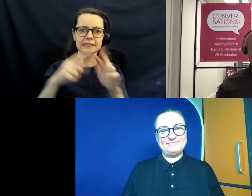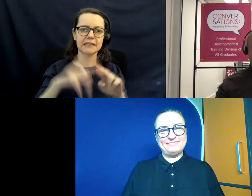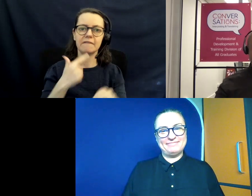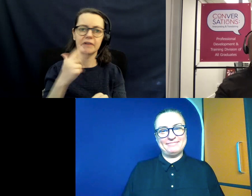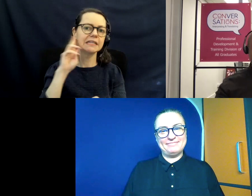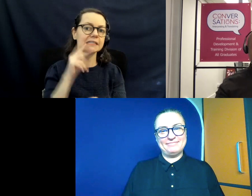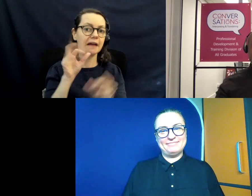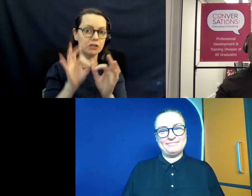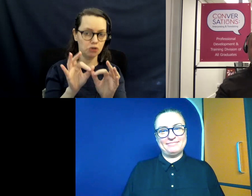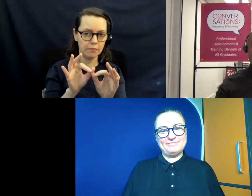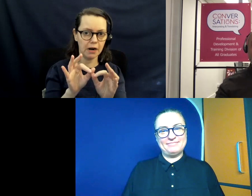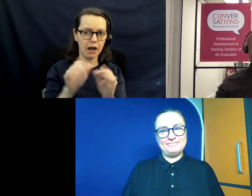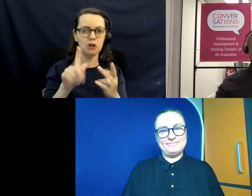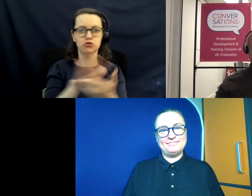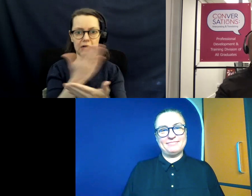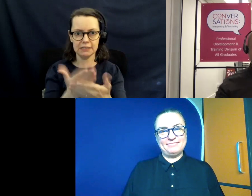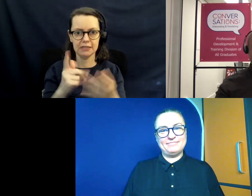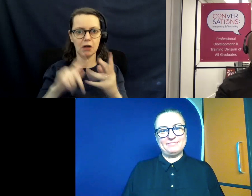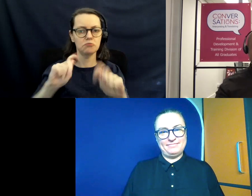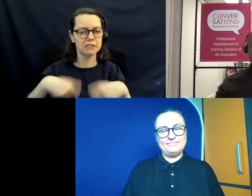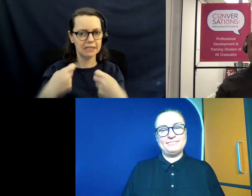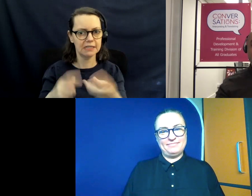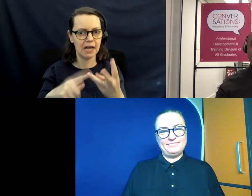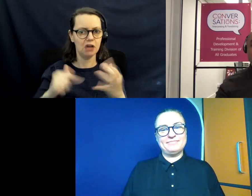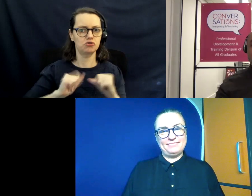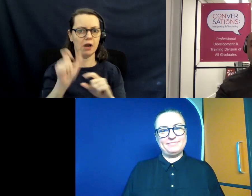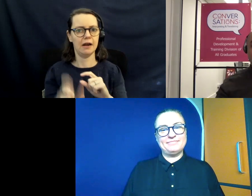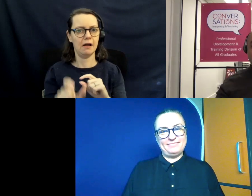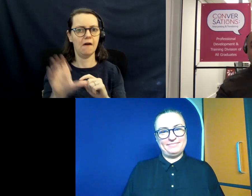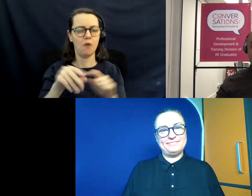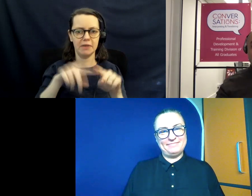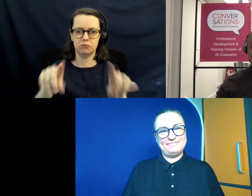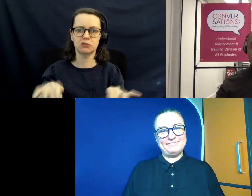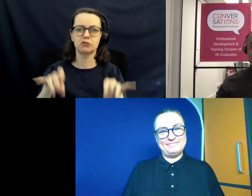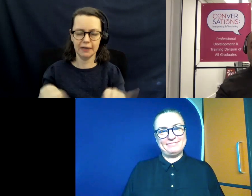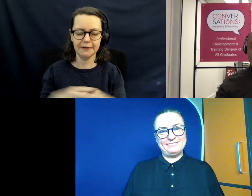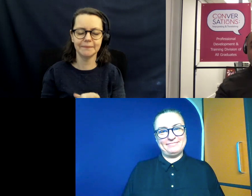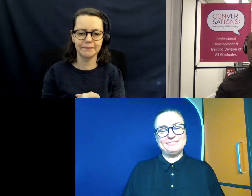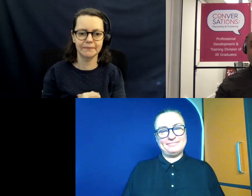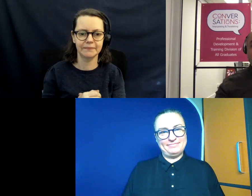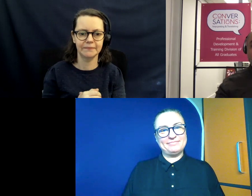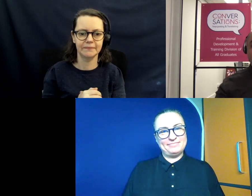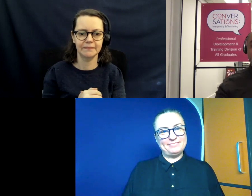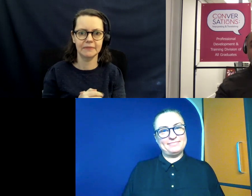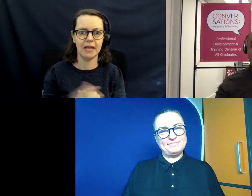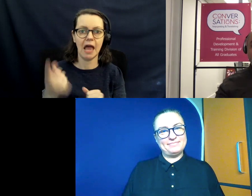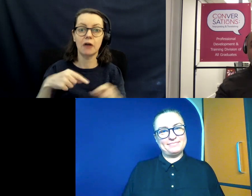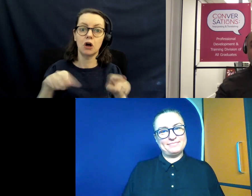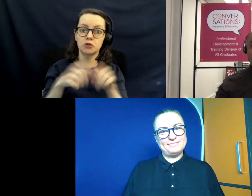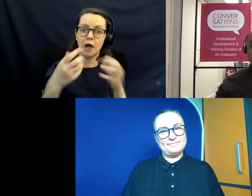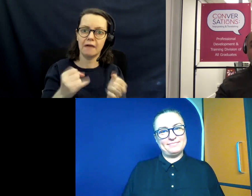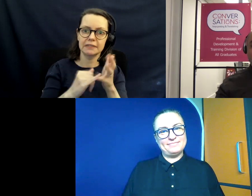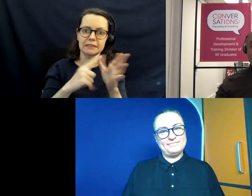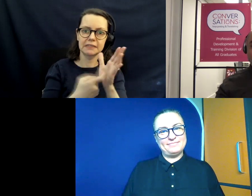deaf interpreter, translator, presenter, and trainer from Expression Australia. And I also have